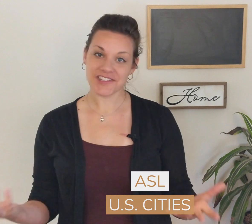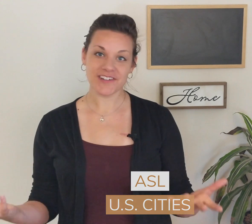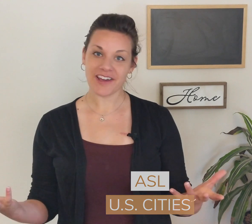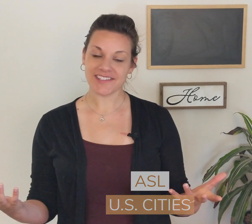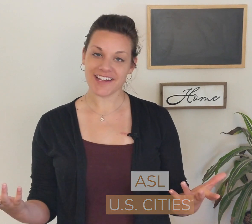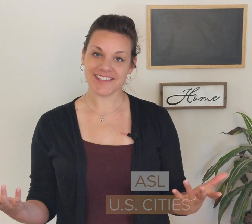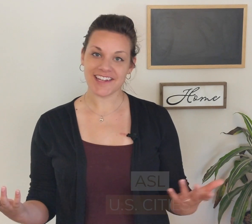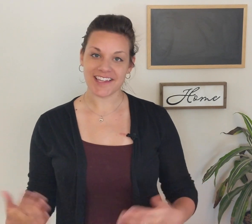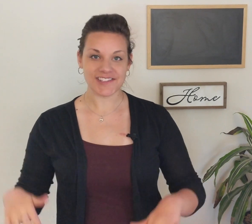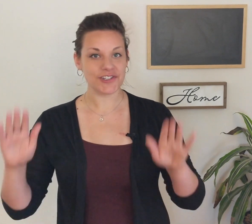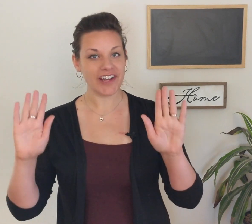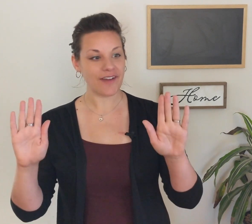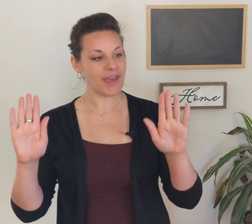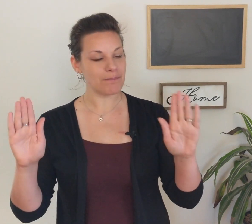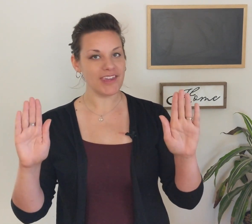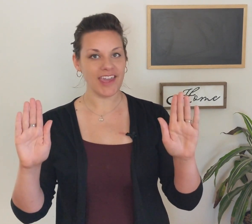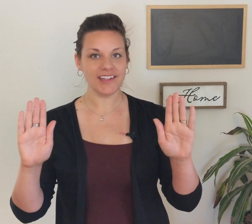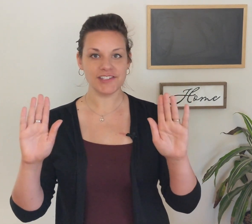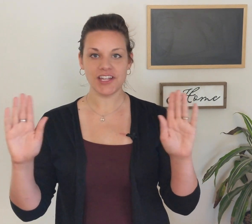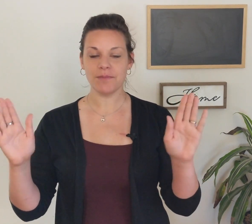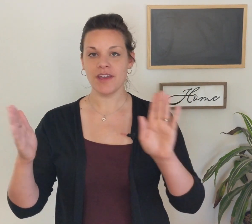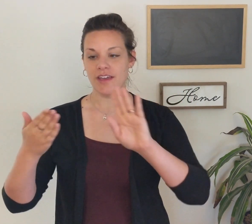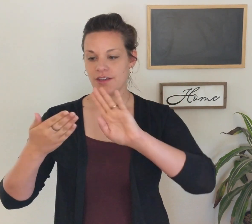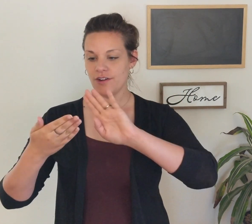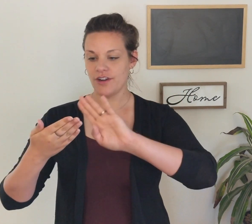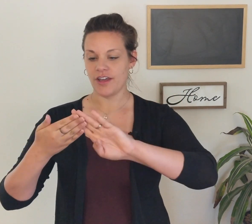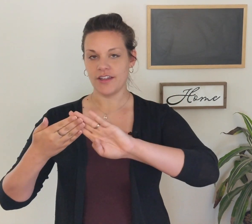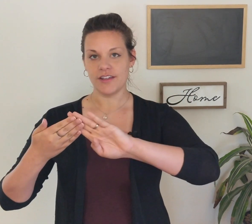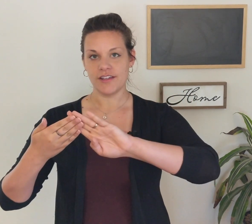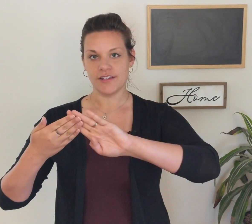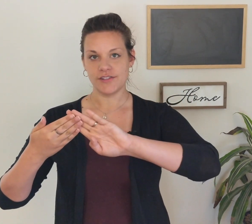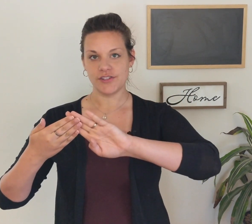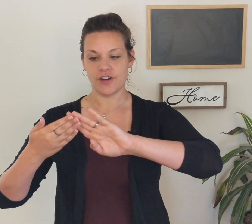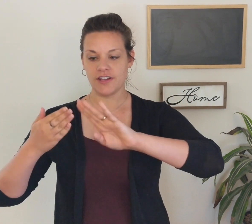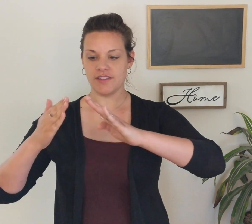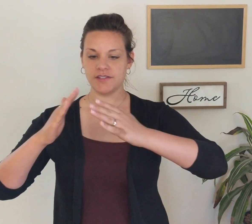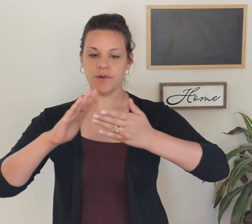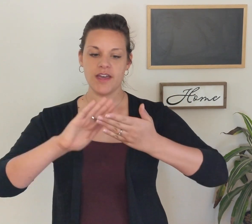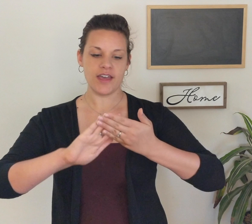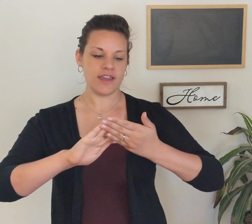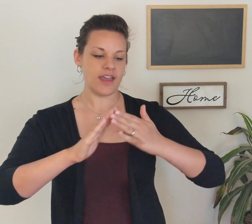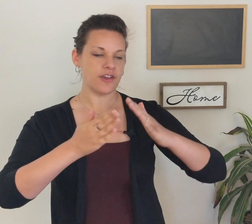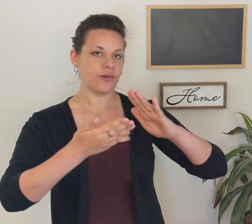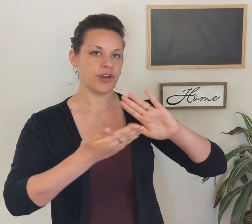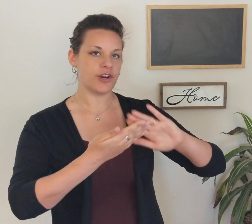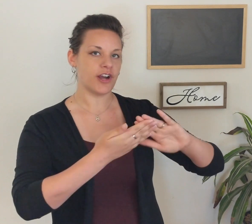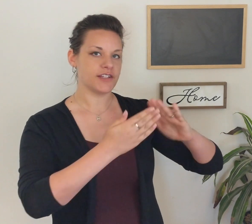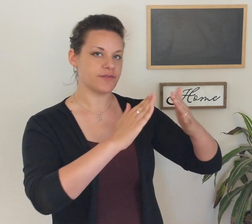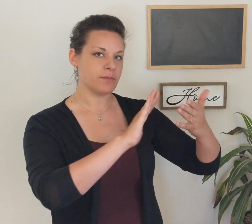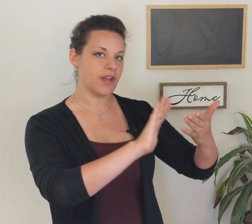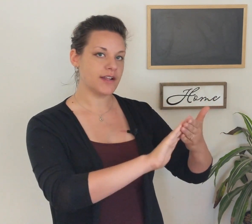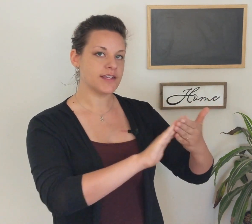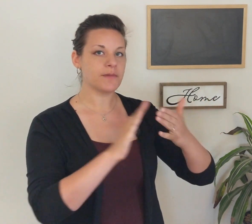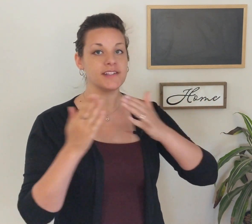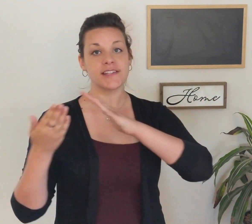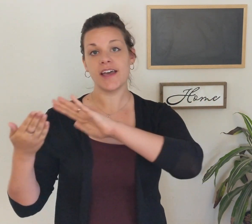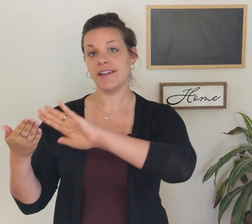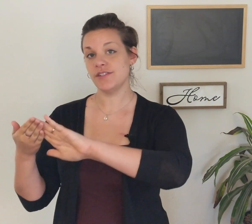how to sign cities. You're gonna have that B hand shape. You're gonna start it this way and go across from non-dominant side to